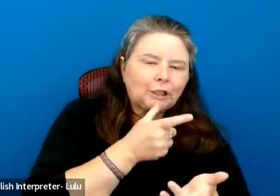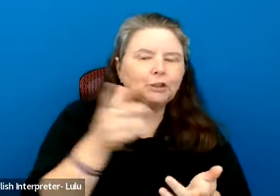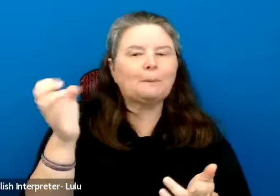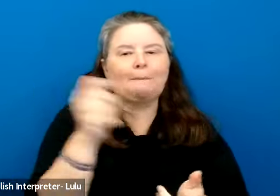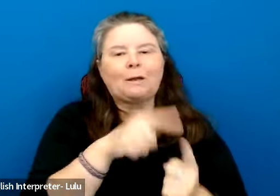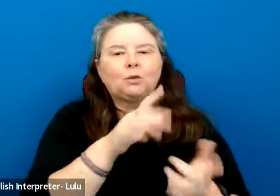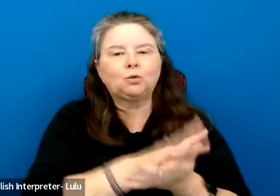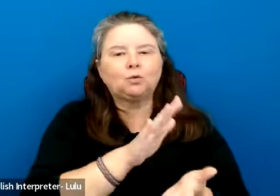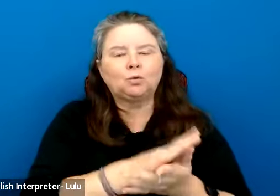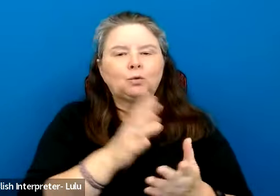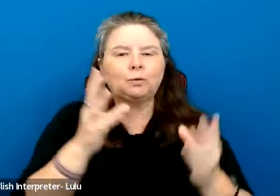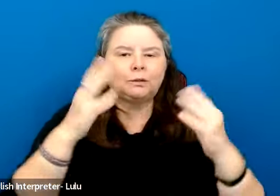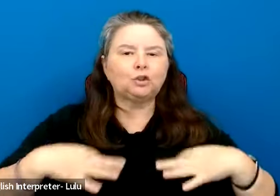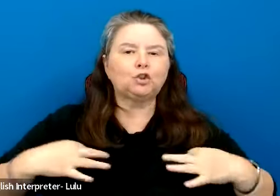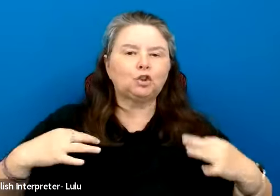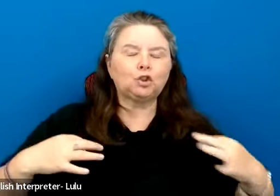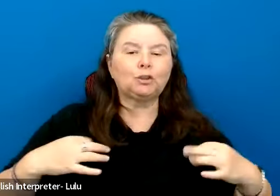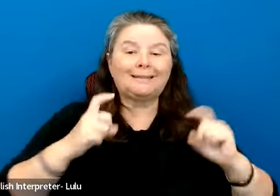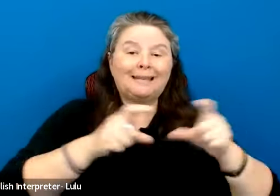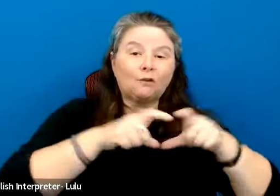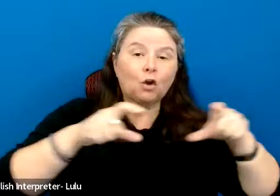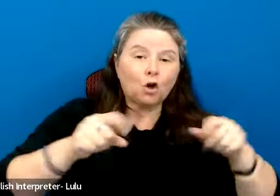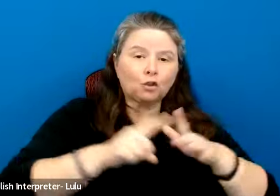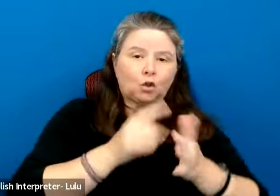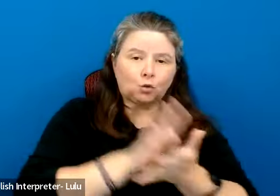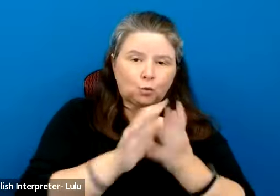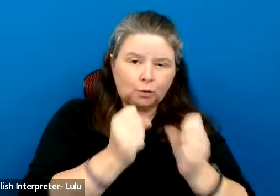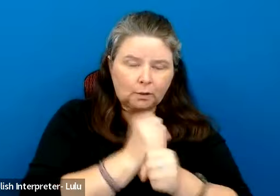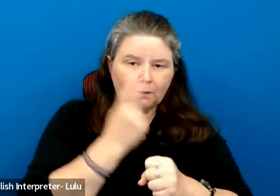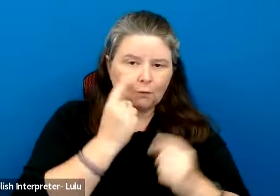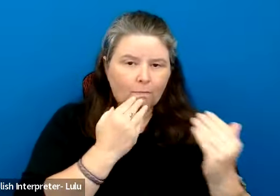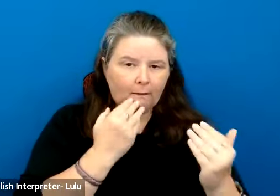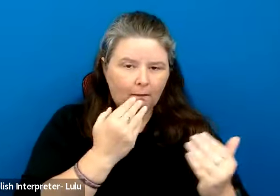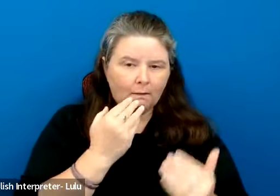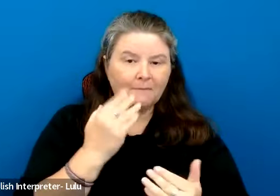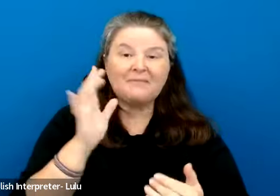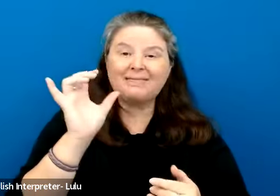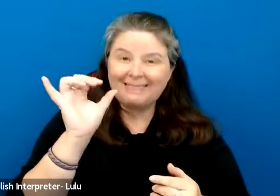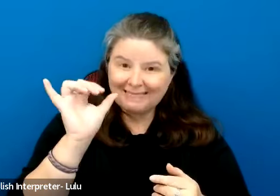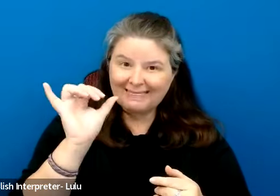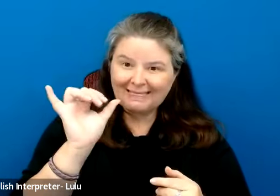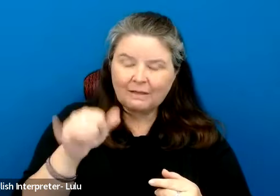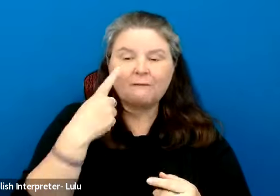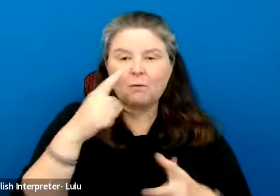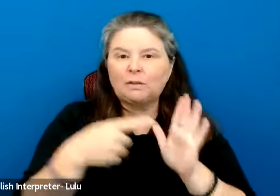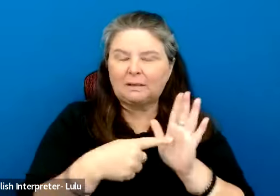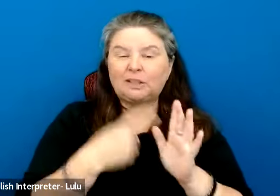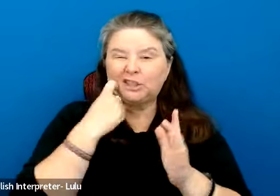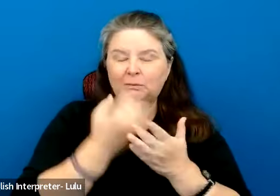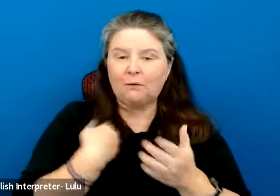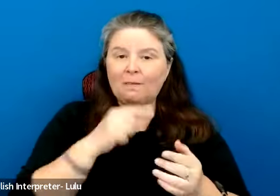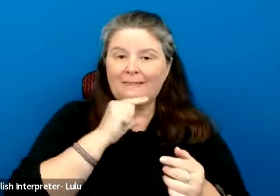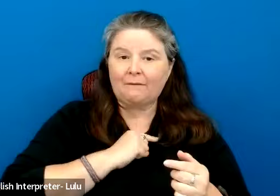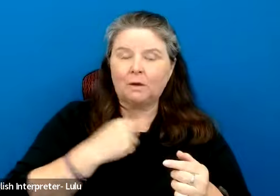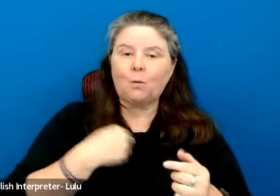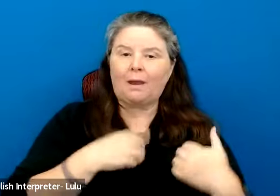school t-shirts, the gift cards that we give them at the beginning of the school year to thank them. It is like, for example, right before Thanksgiving,